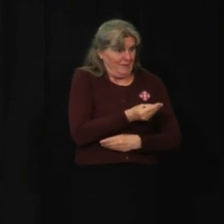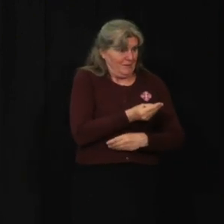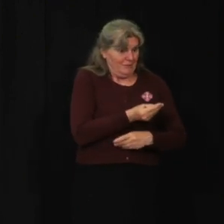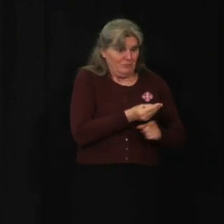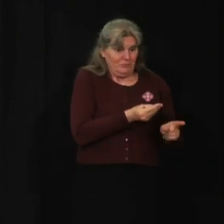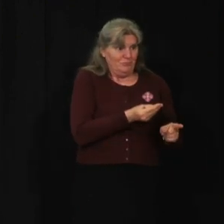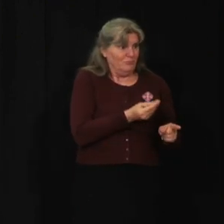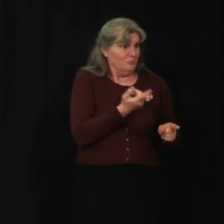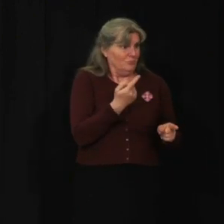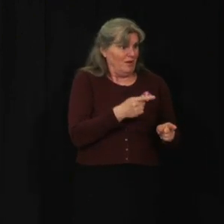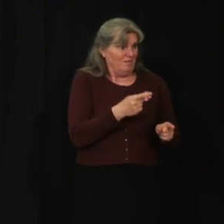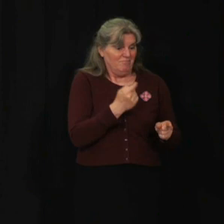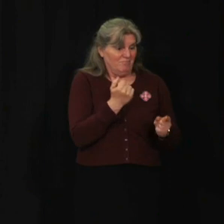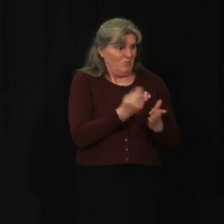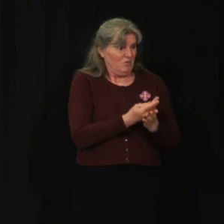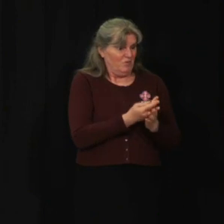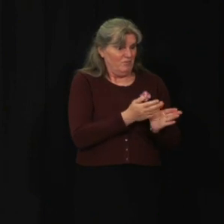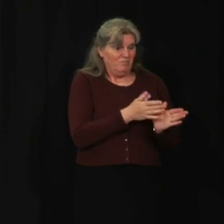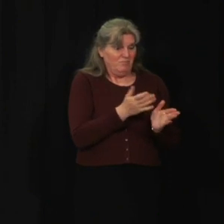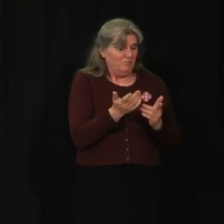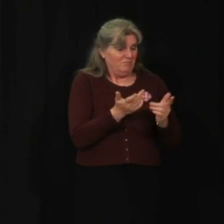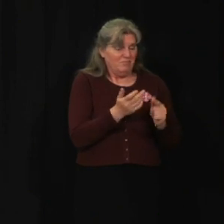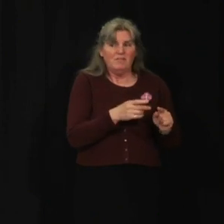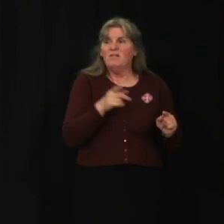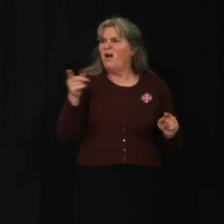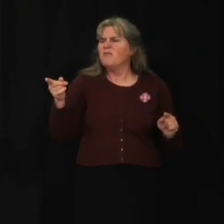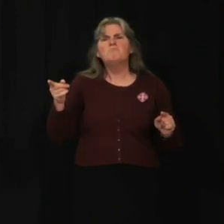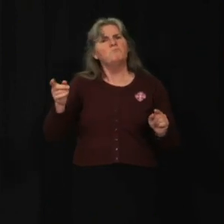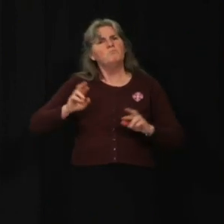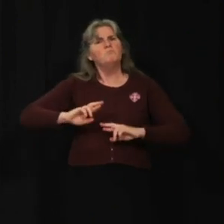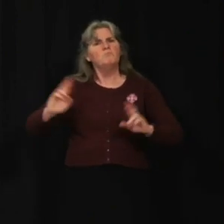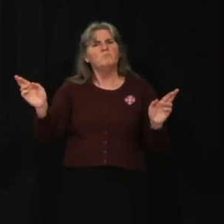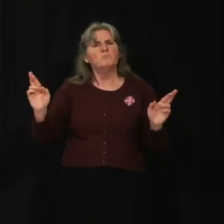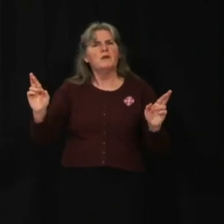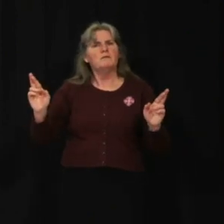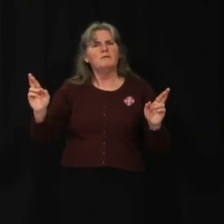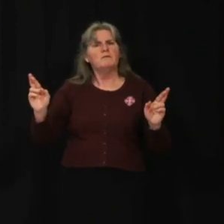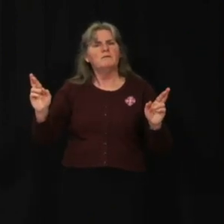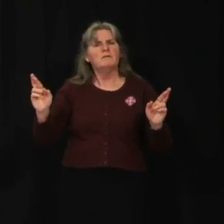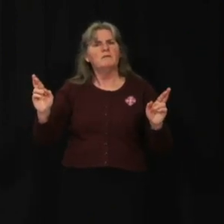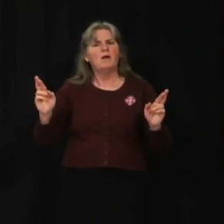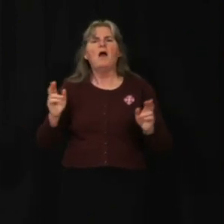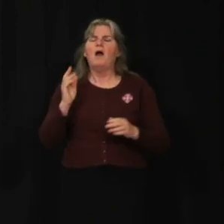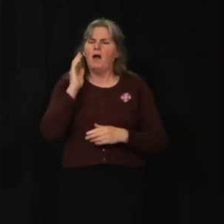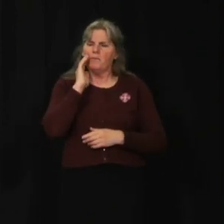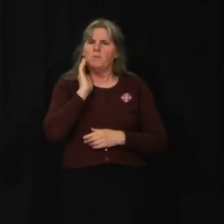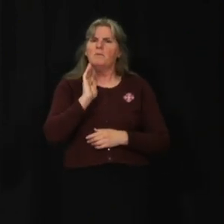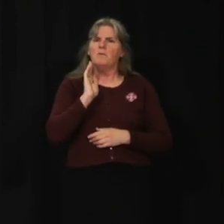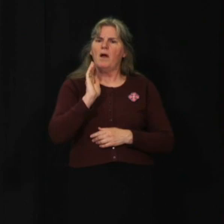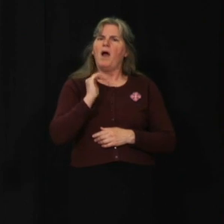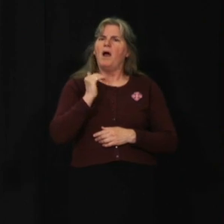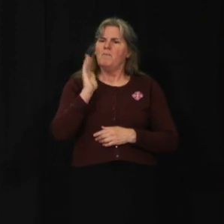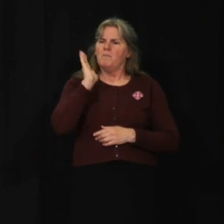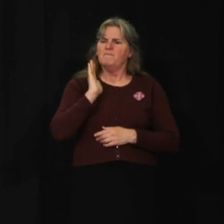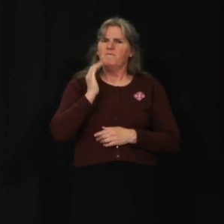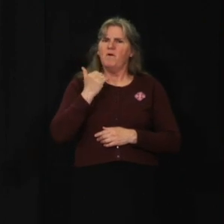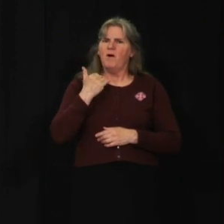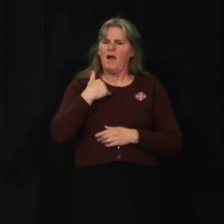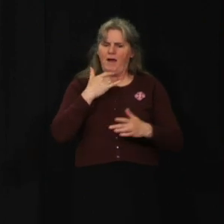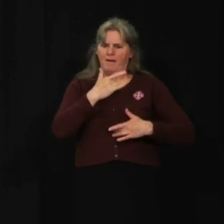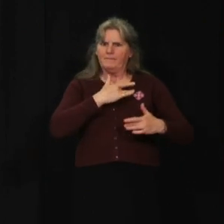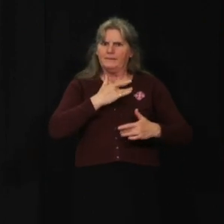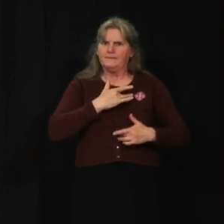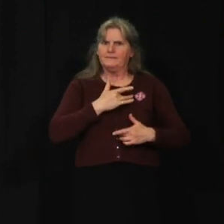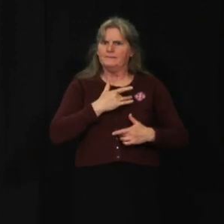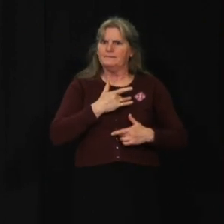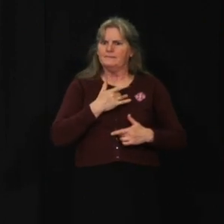be? I think we're well prepared. We had a similar concern in the previous weeks